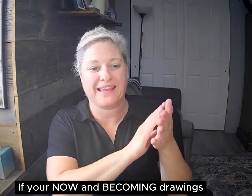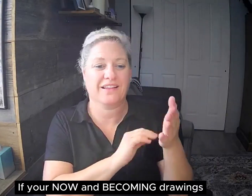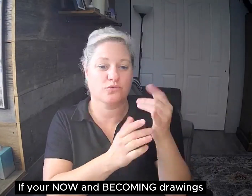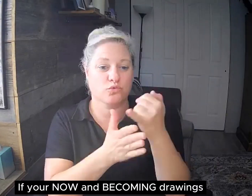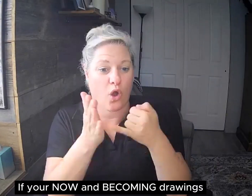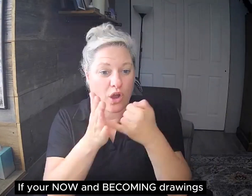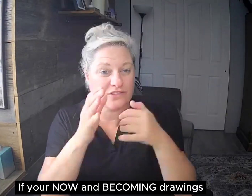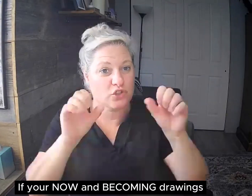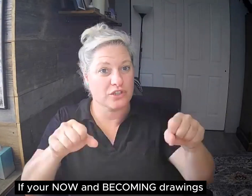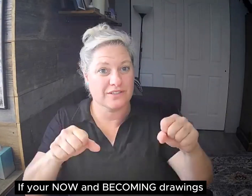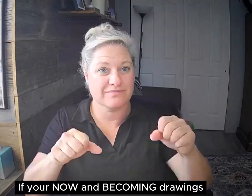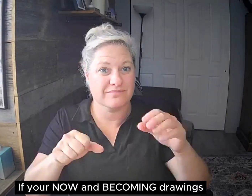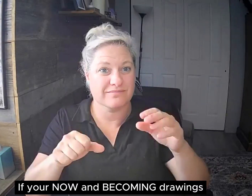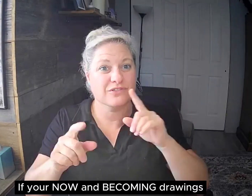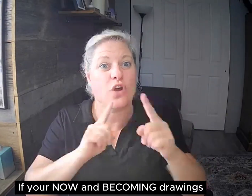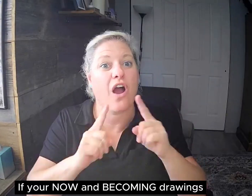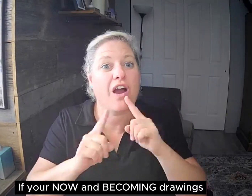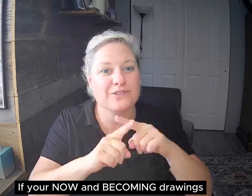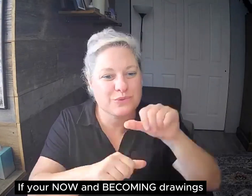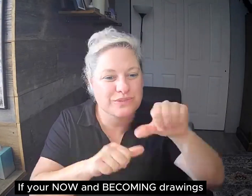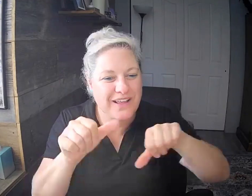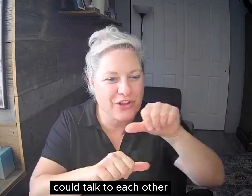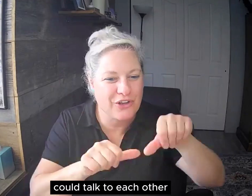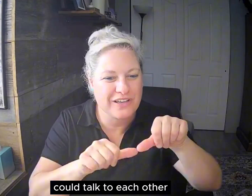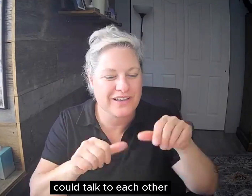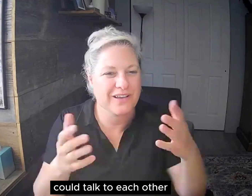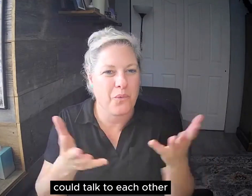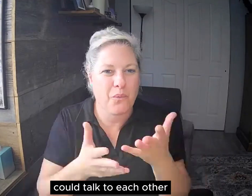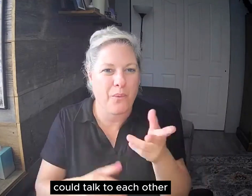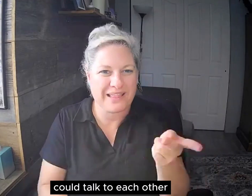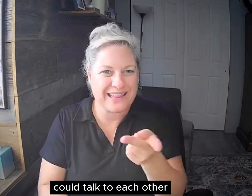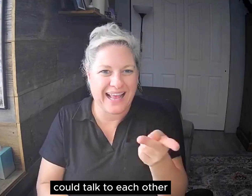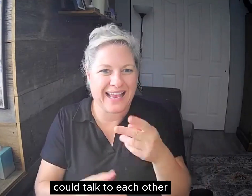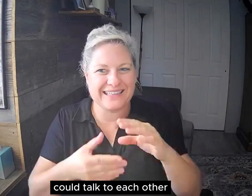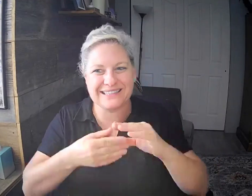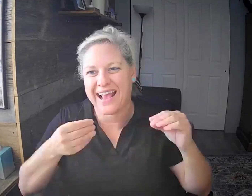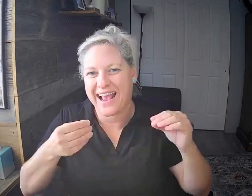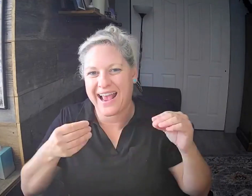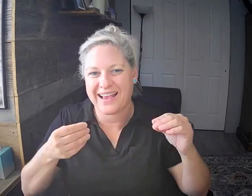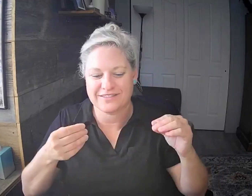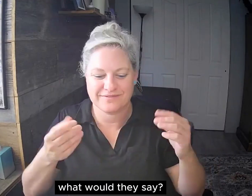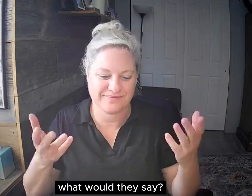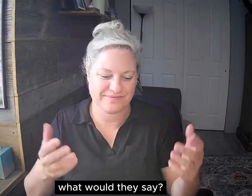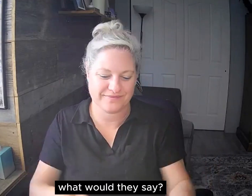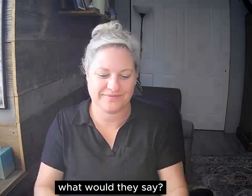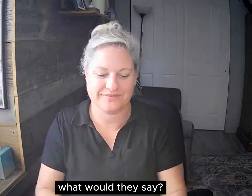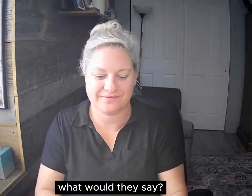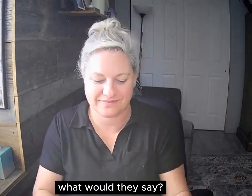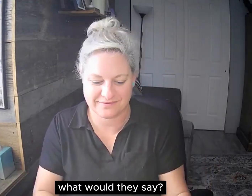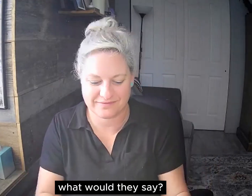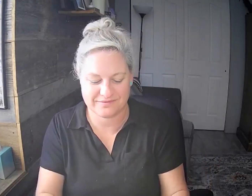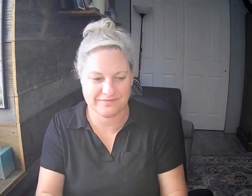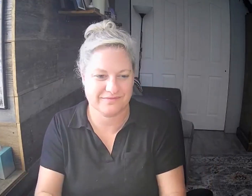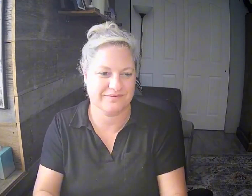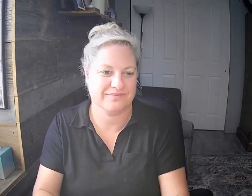If your now and becoming drawings could talk to each other, what would they say?